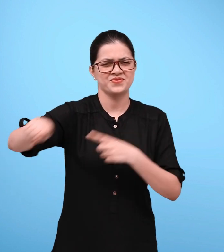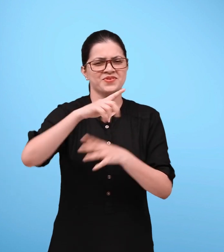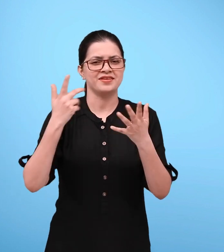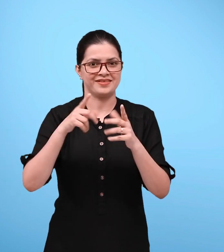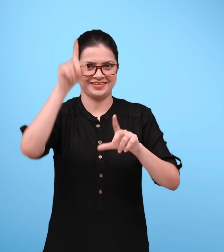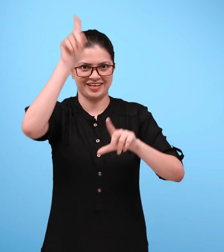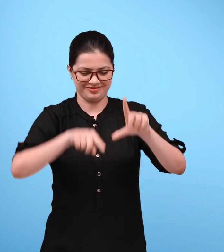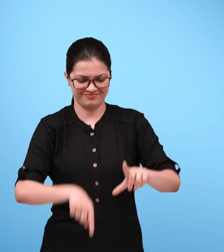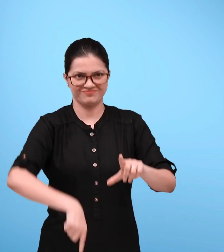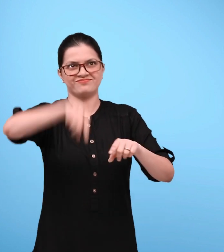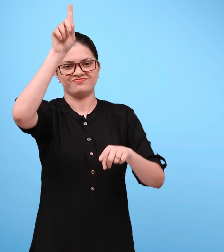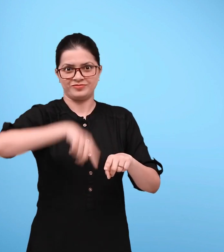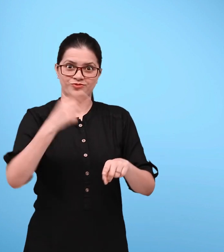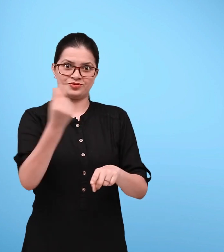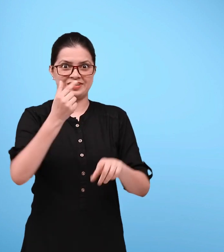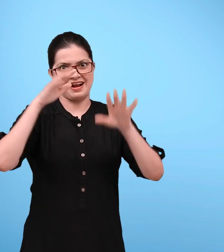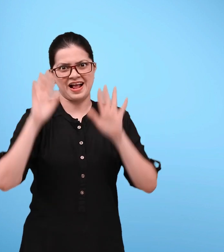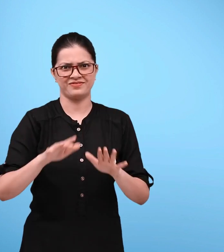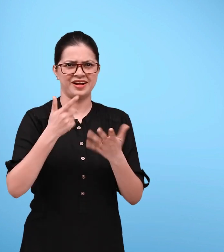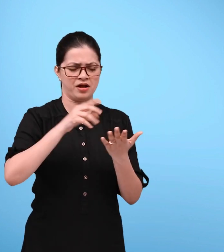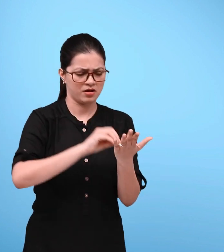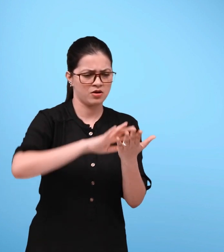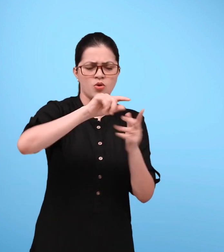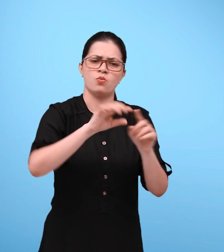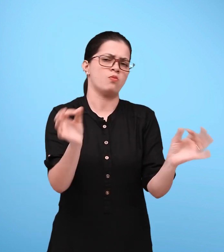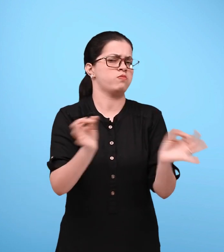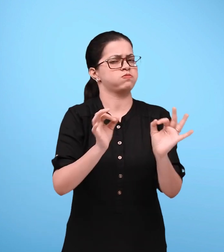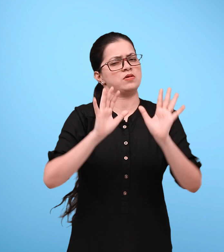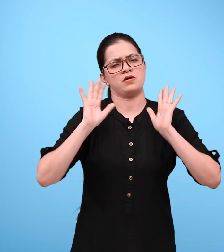After all, everybody is using the same scale and not different handspans.